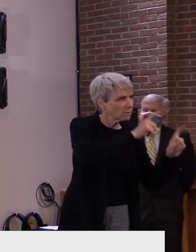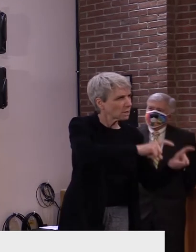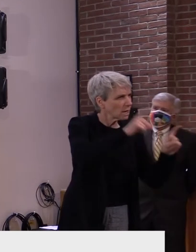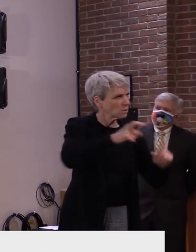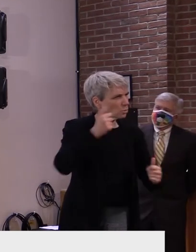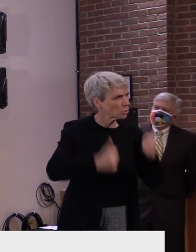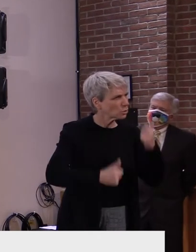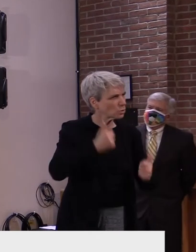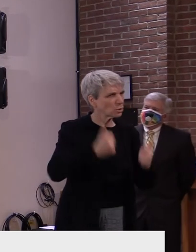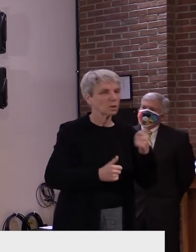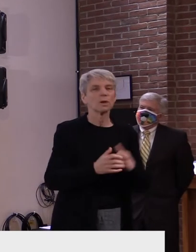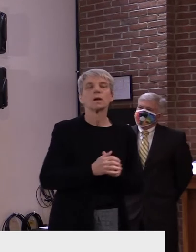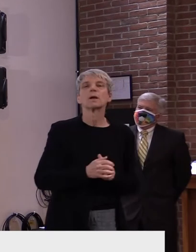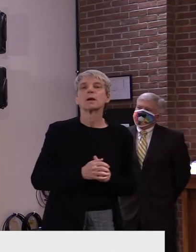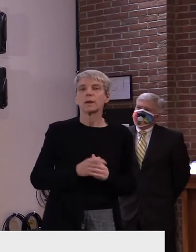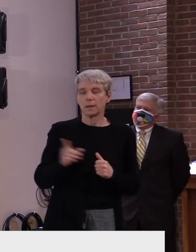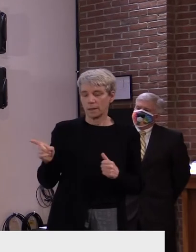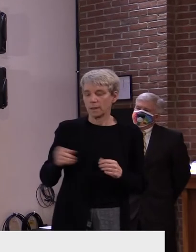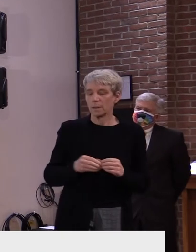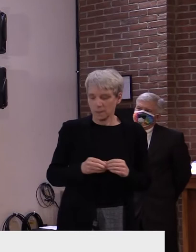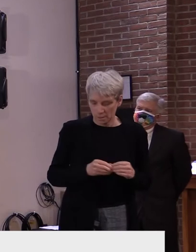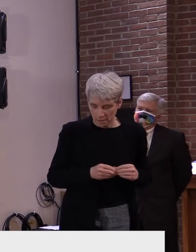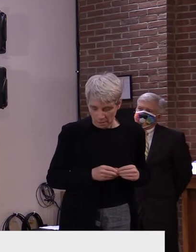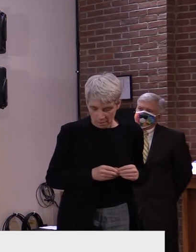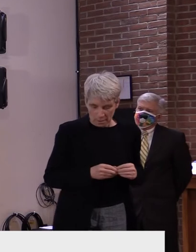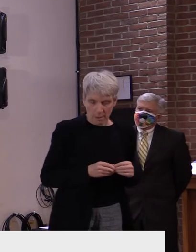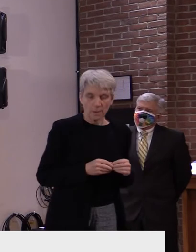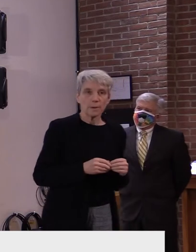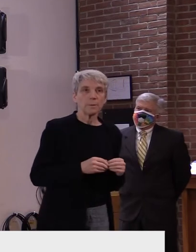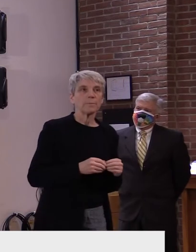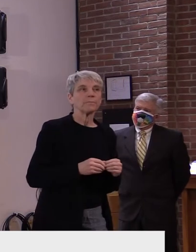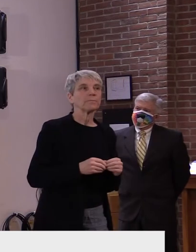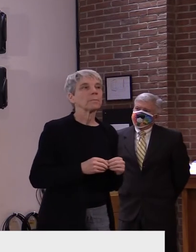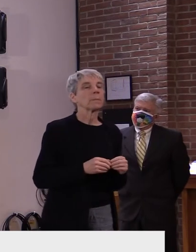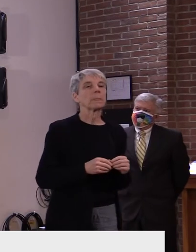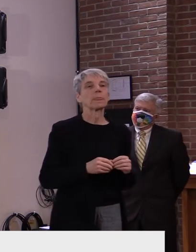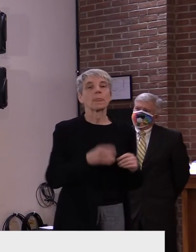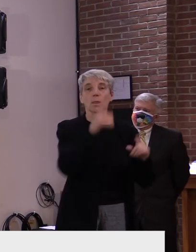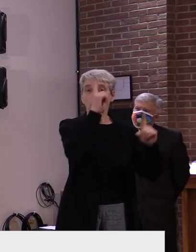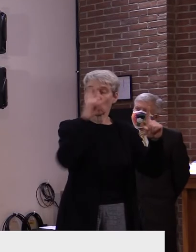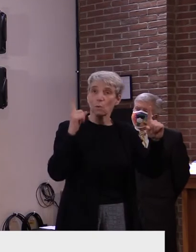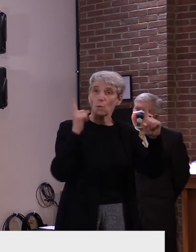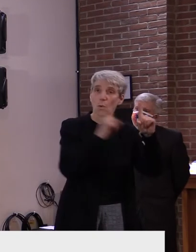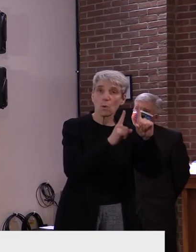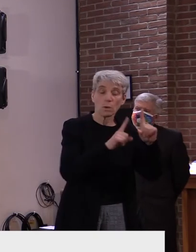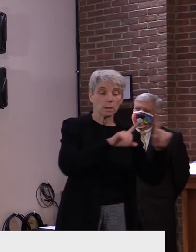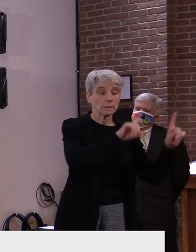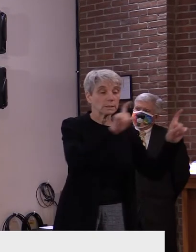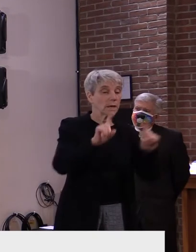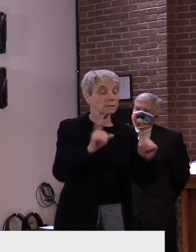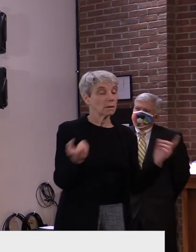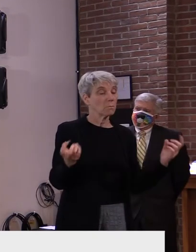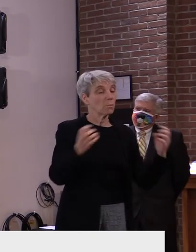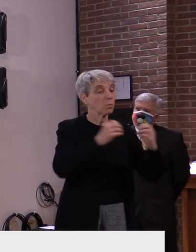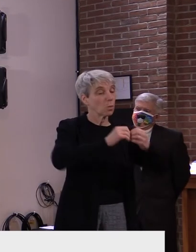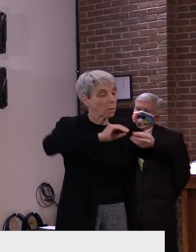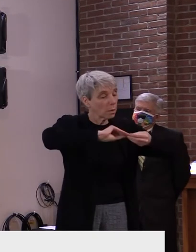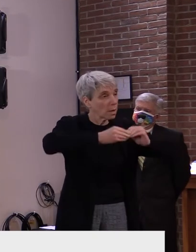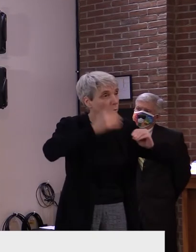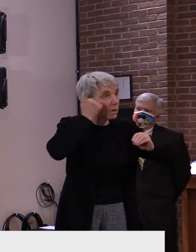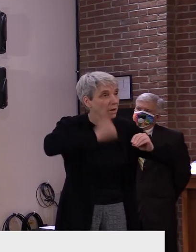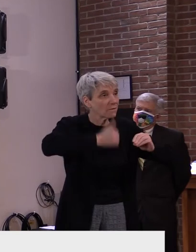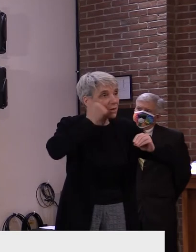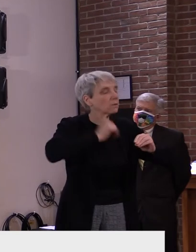it's really the major issue is not necessarily to increase the number per day but to increase the access to